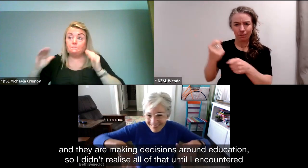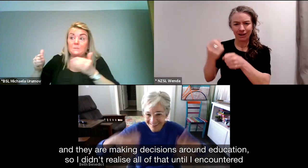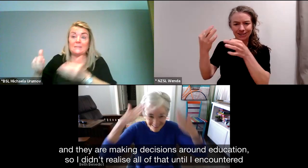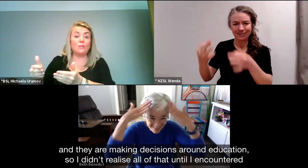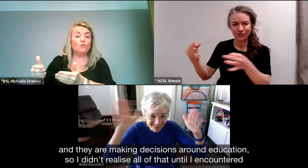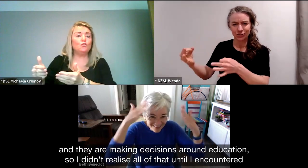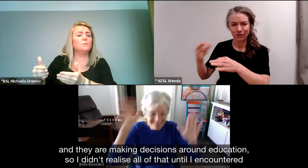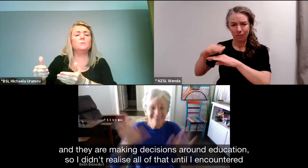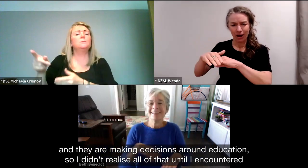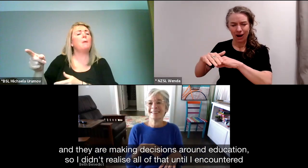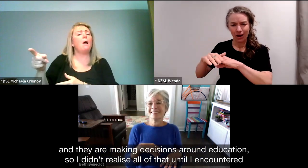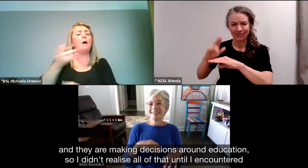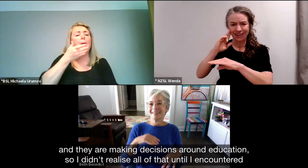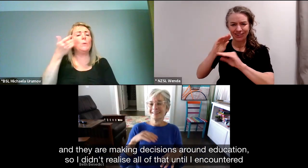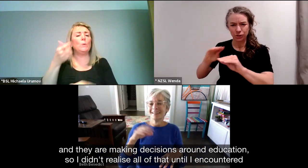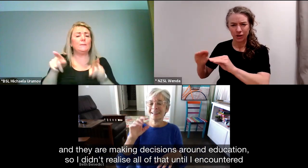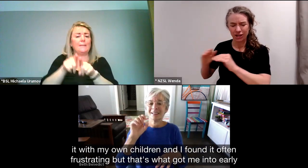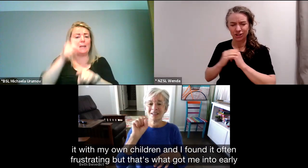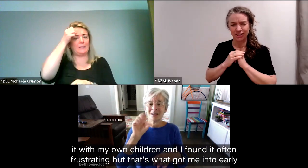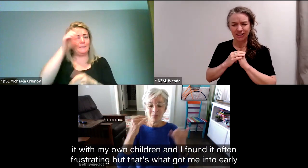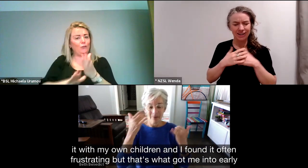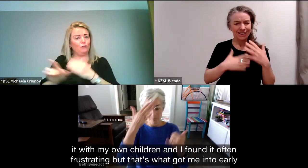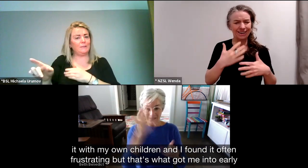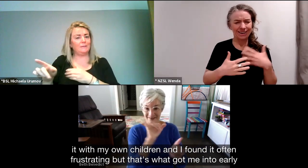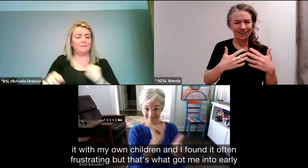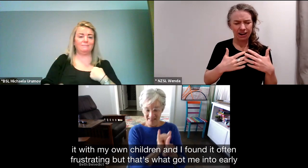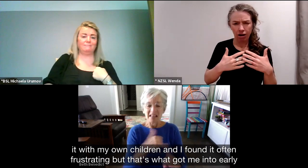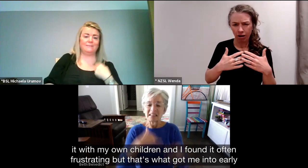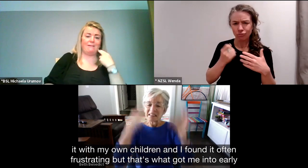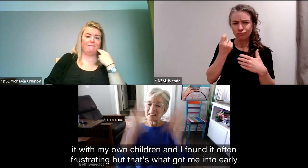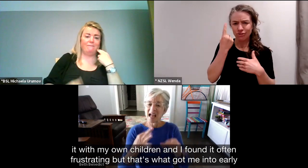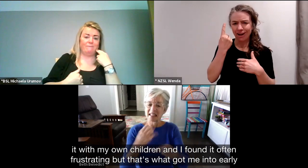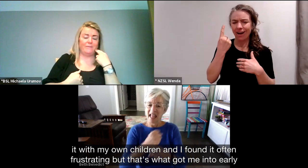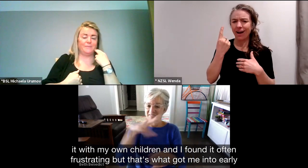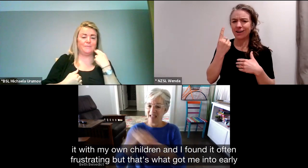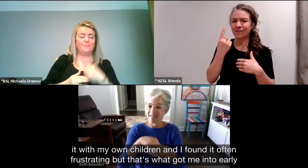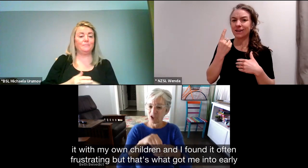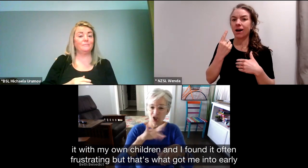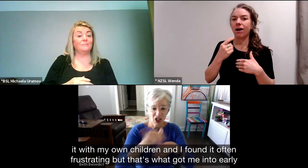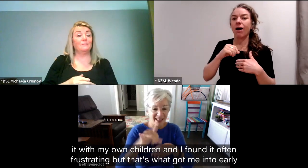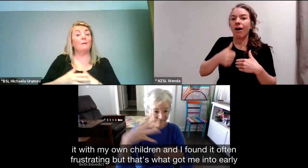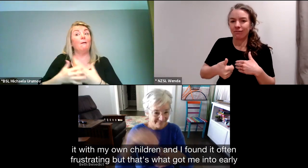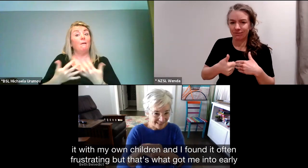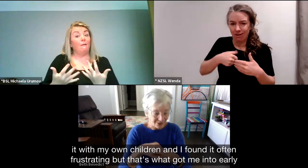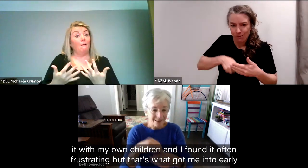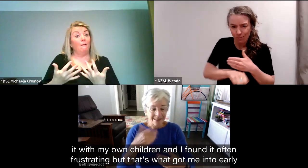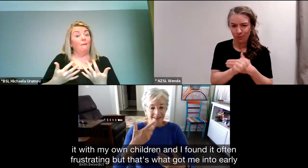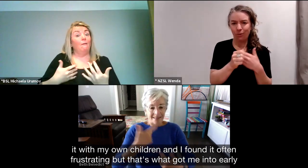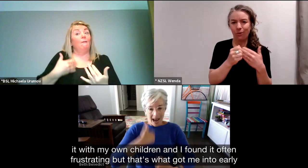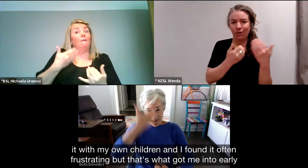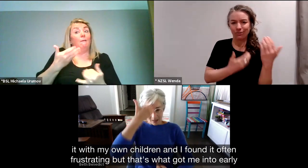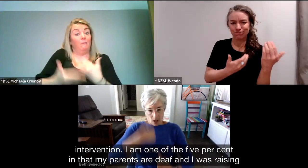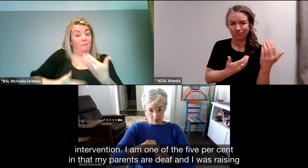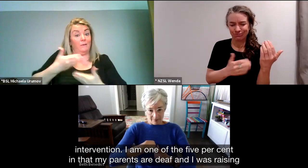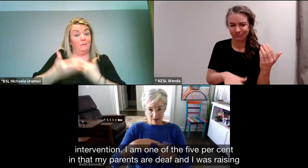So I didn't realize all of that until I encountered it with my own children. And I found it often frustrating. But that's what got me